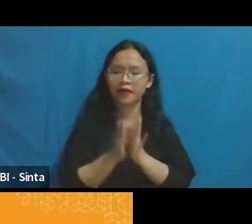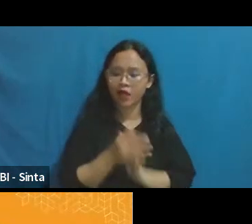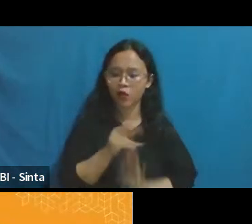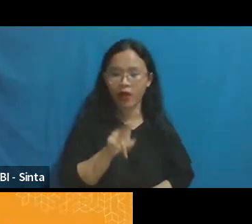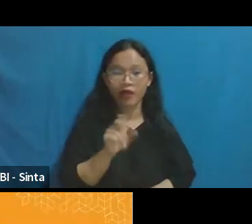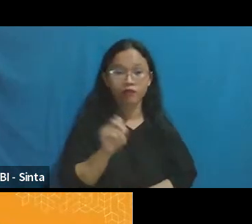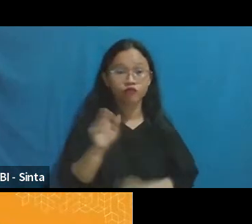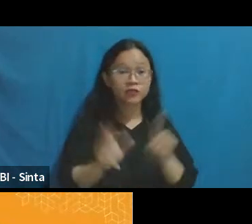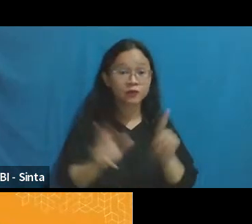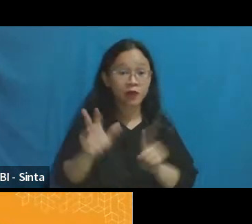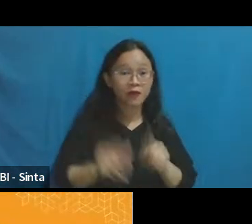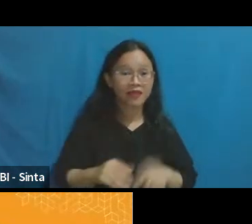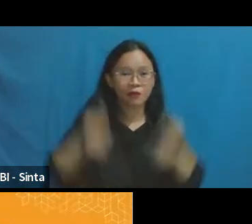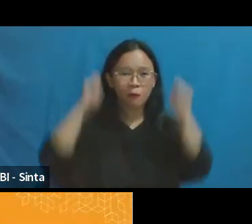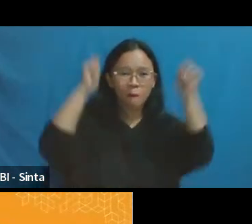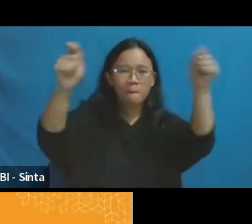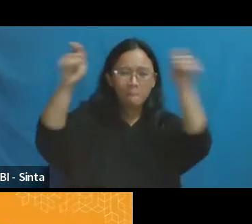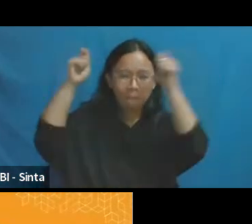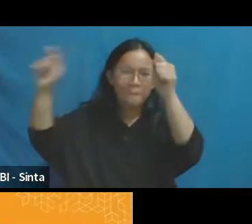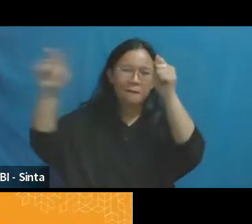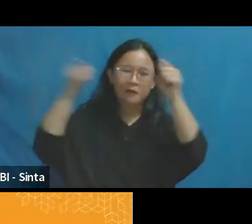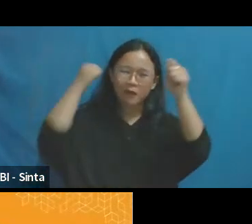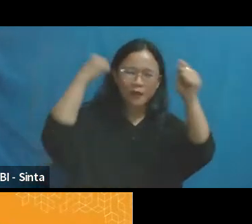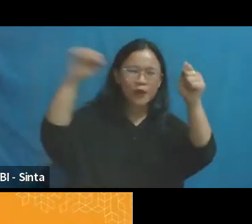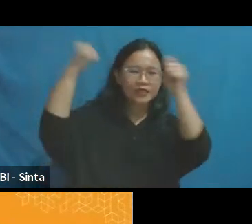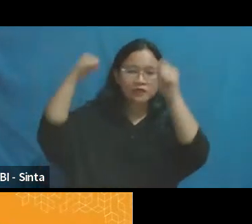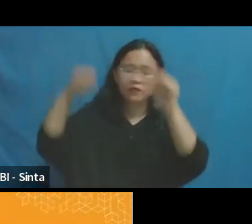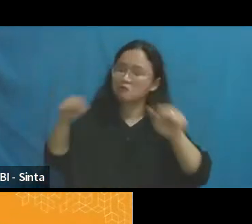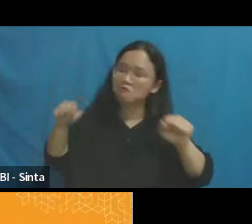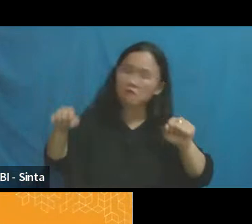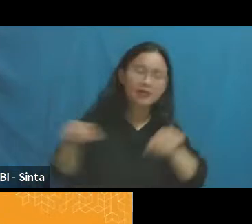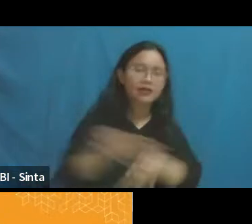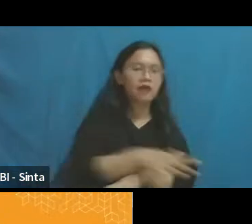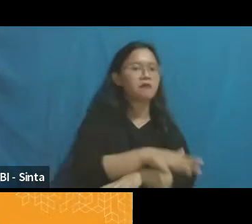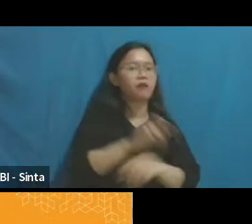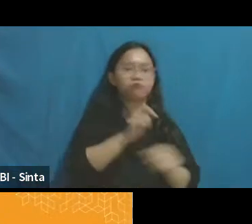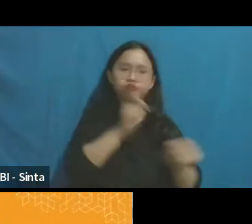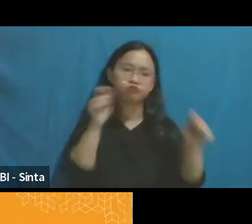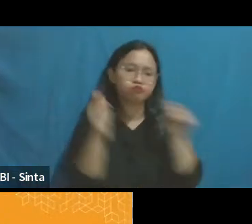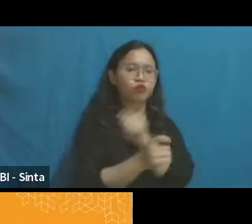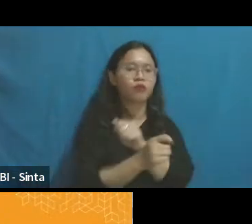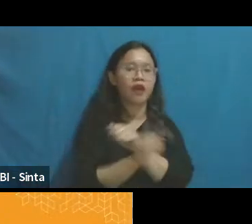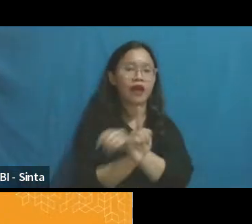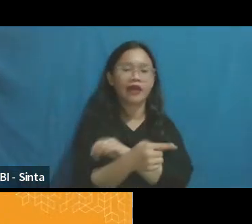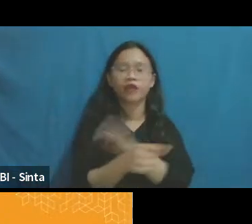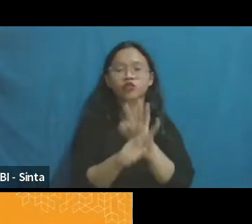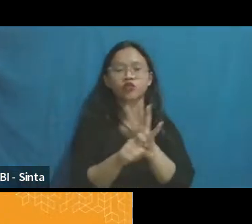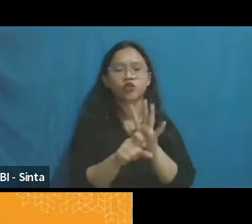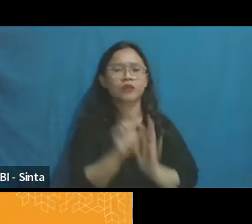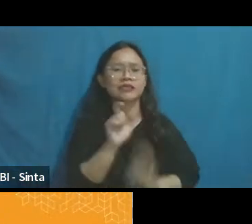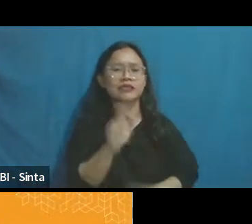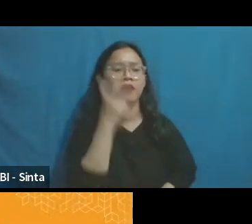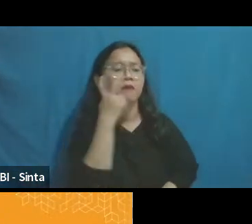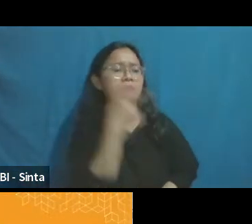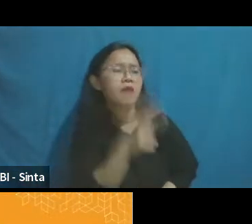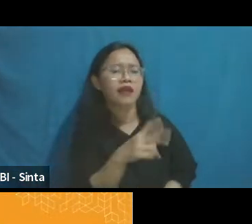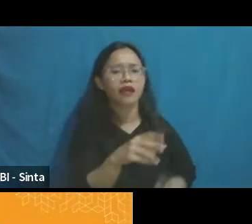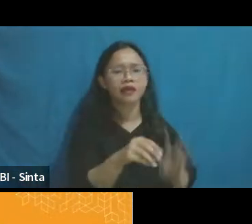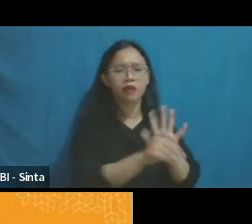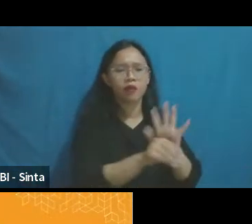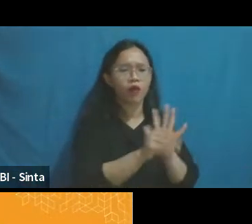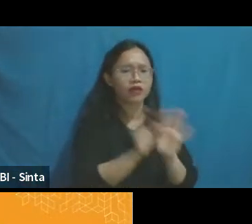of the amount of demonstrations and the amount of, therefore, the amount and the